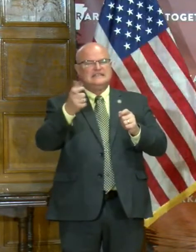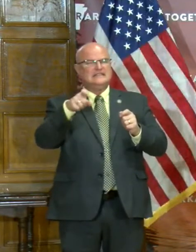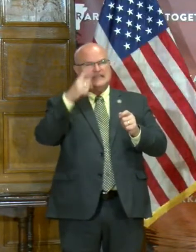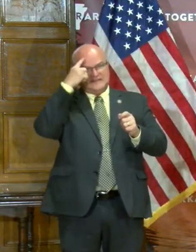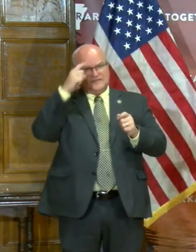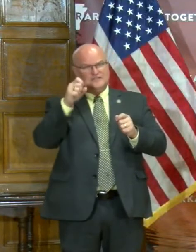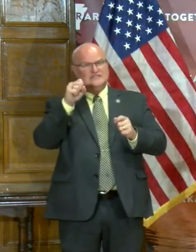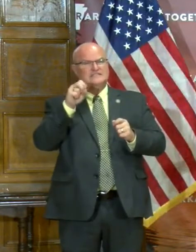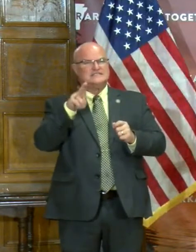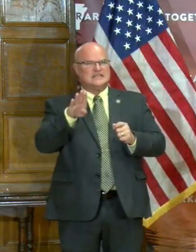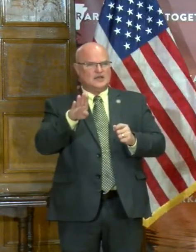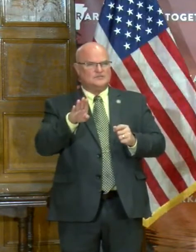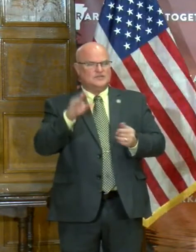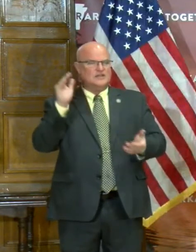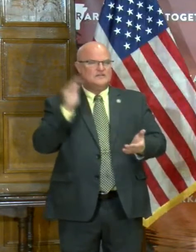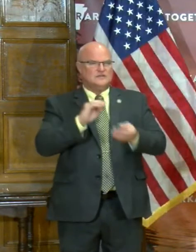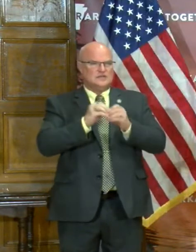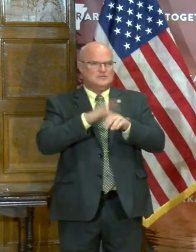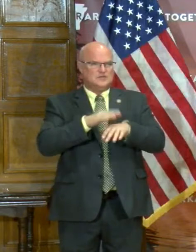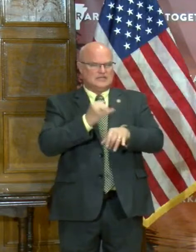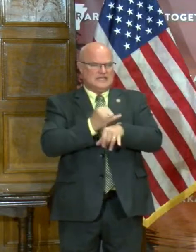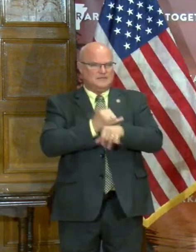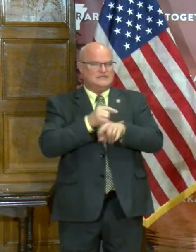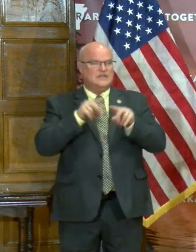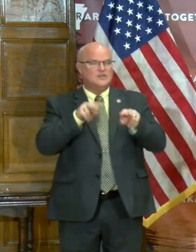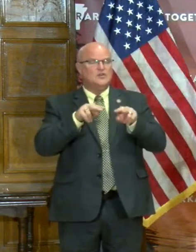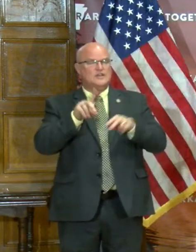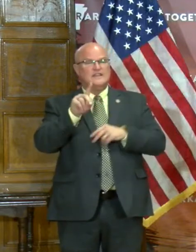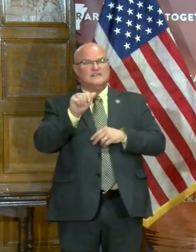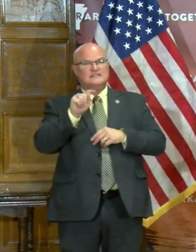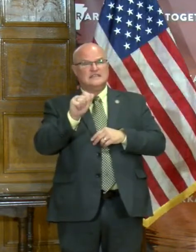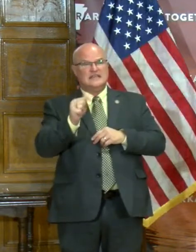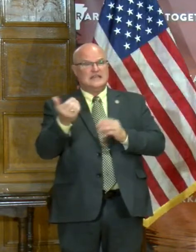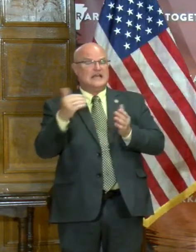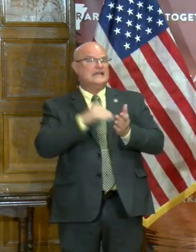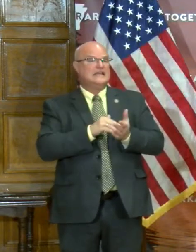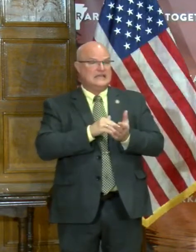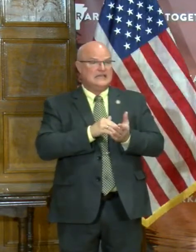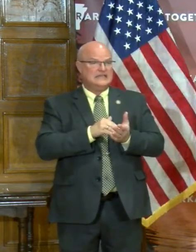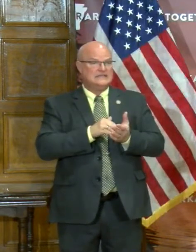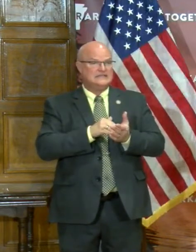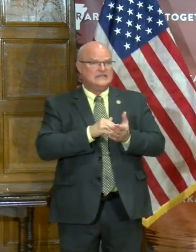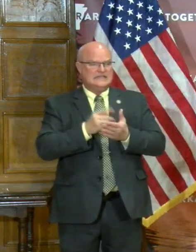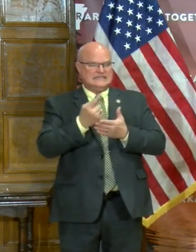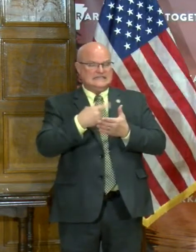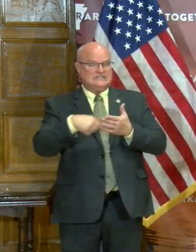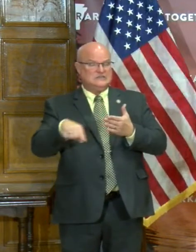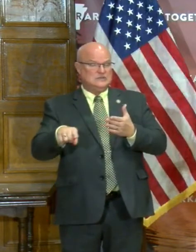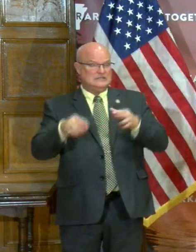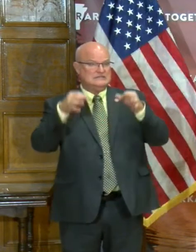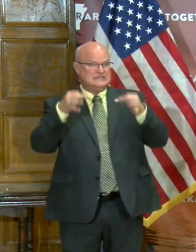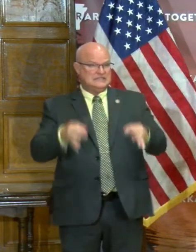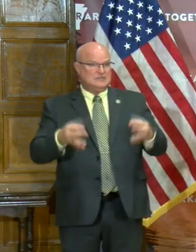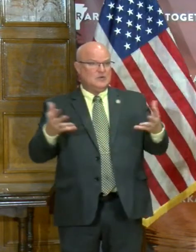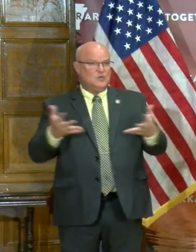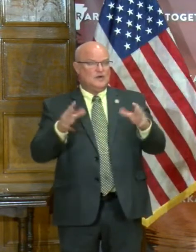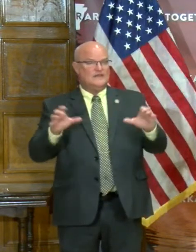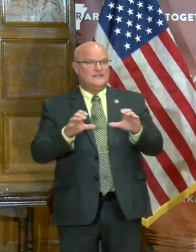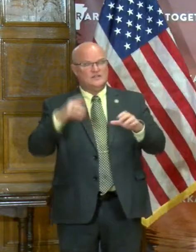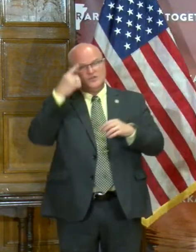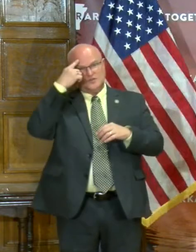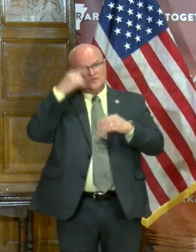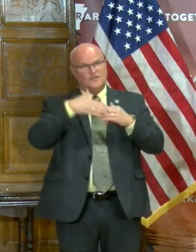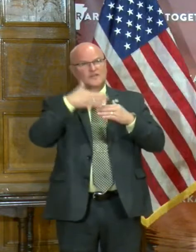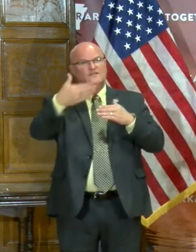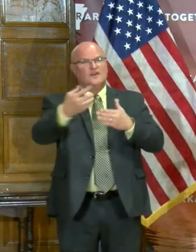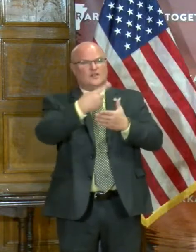a reduced number of students on site. And then looking at their data again after next week to determine what they do for